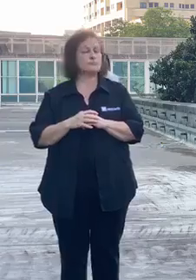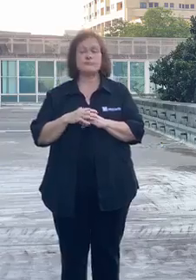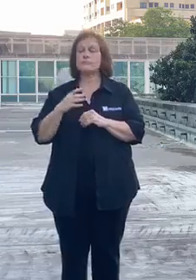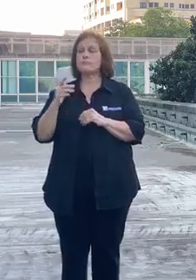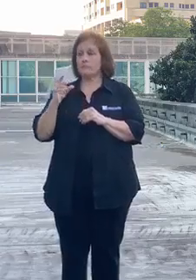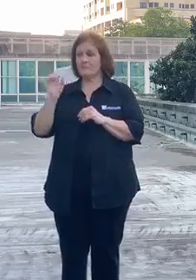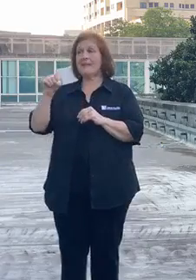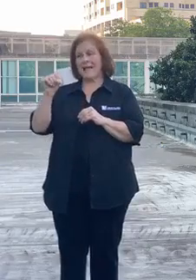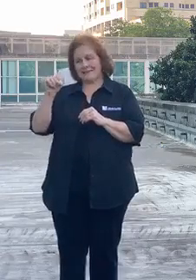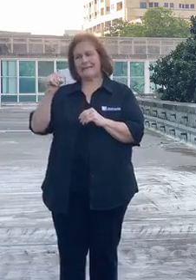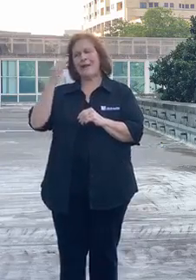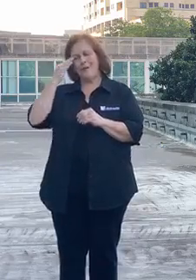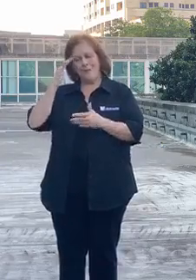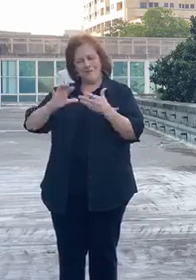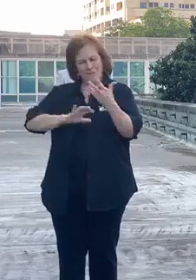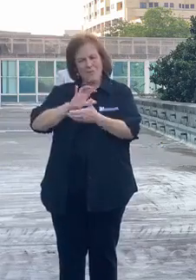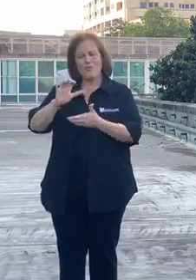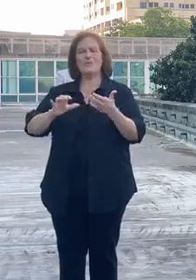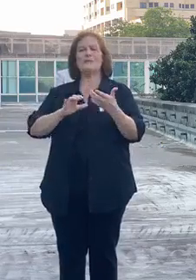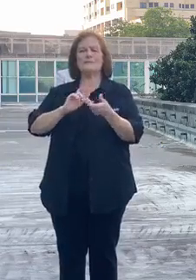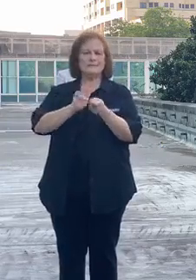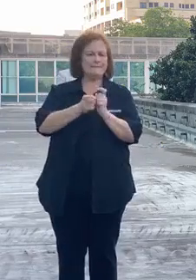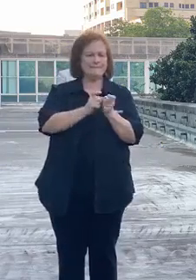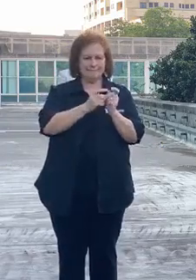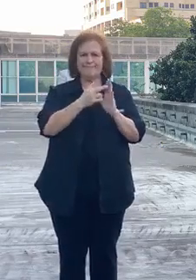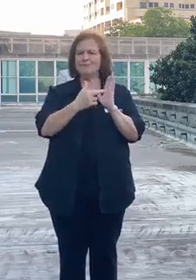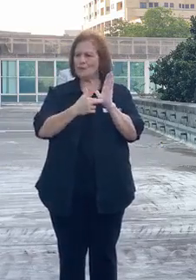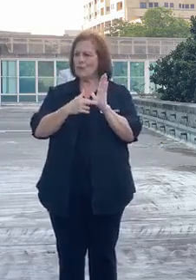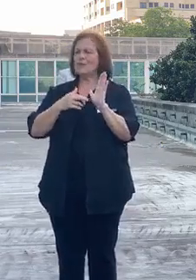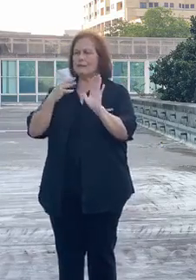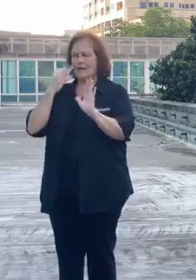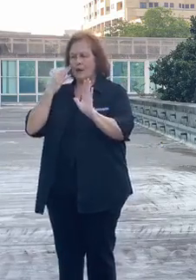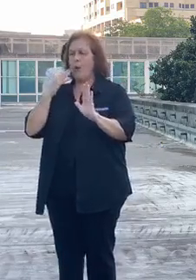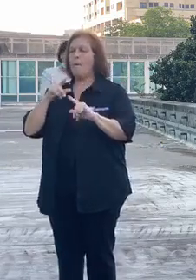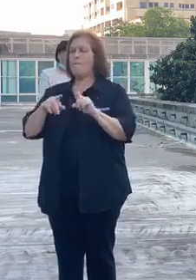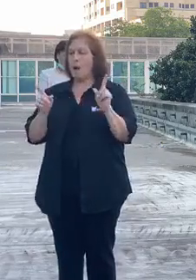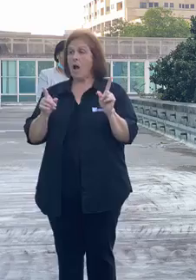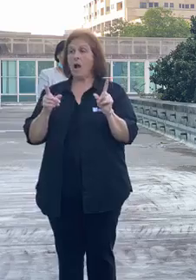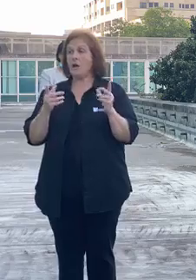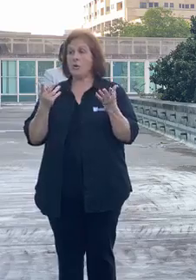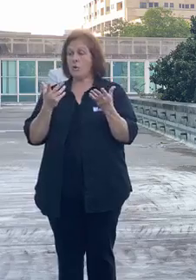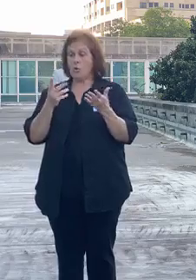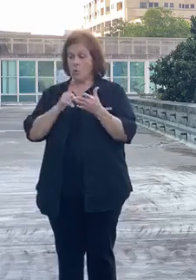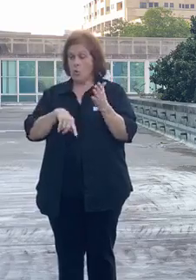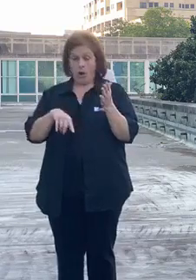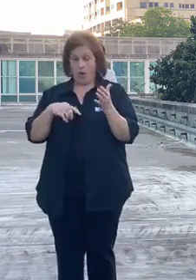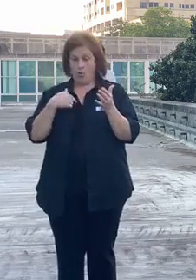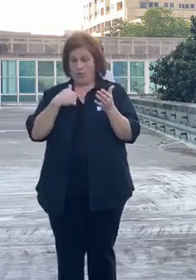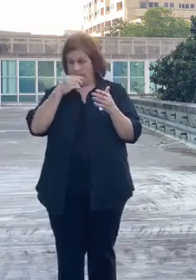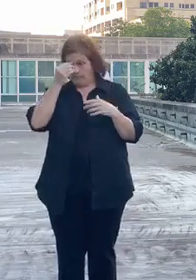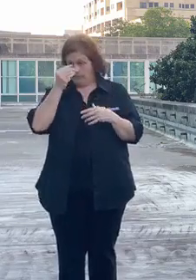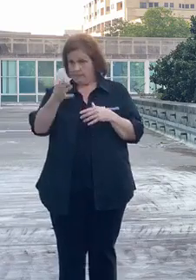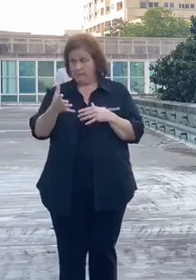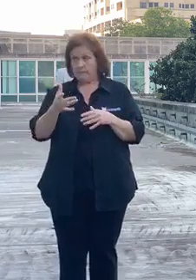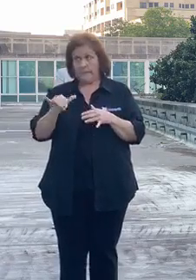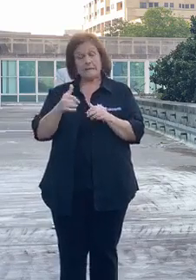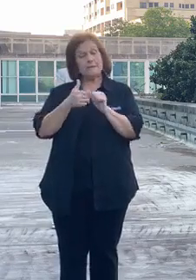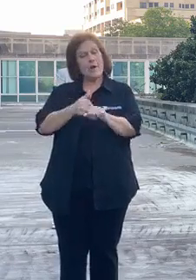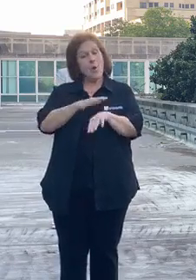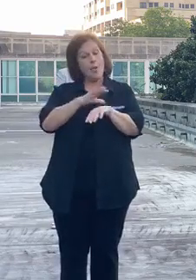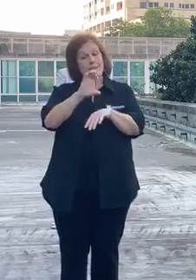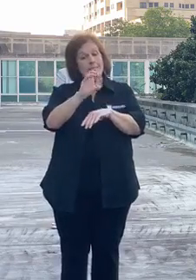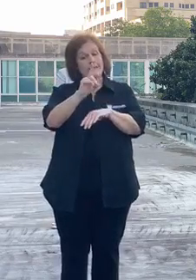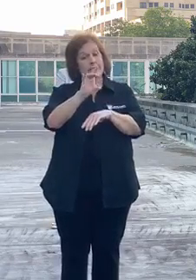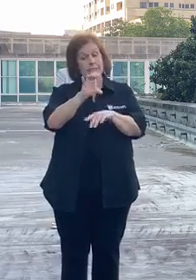Yes, thank you. It is confusing, and the guidance has changed in the few weeks that we've been doing this. But what we're putting out, and again, this is based on